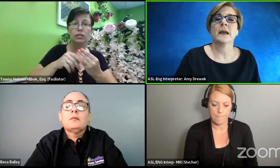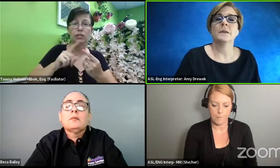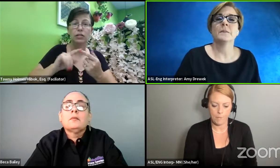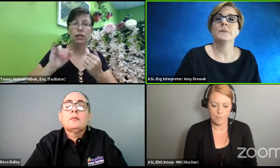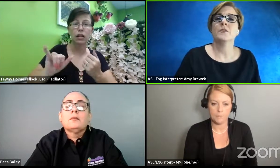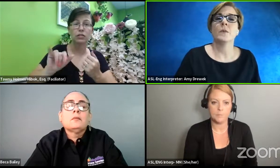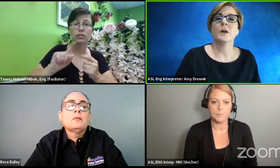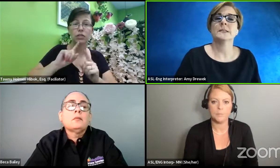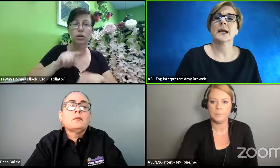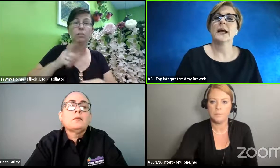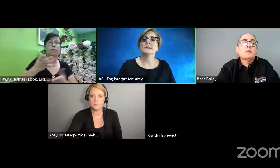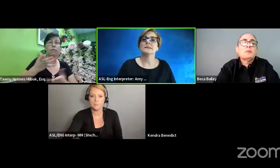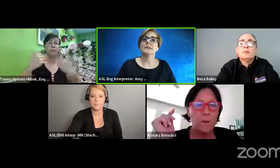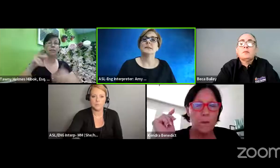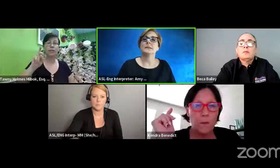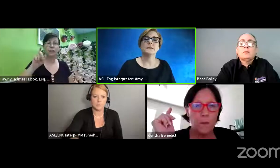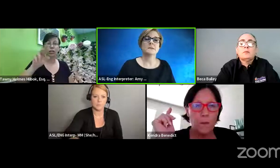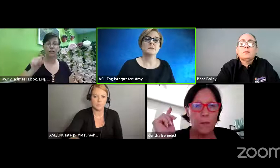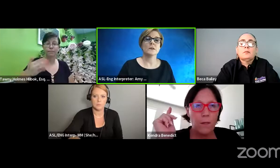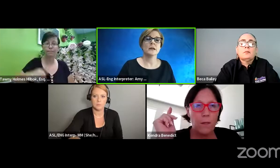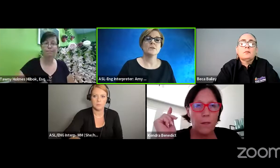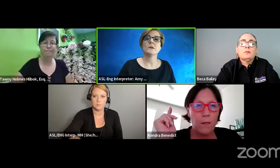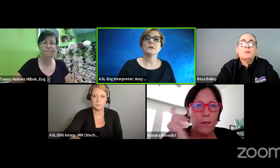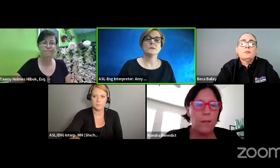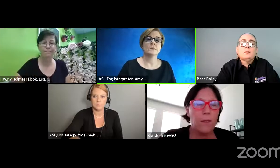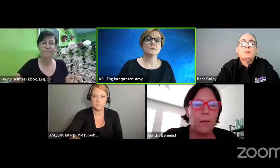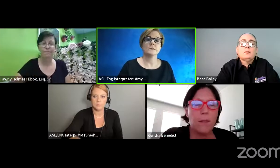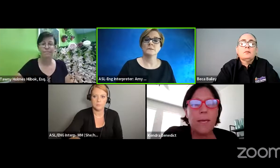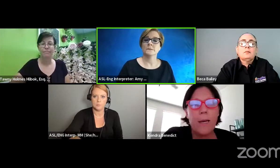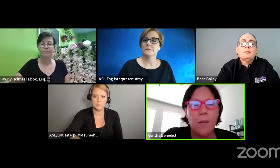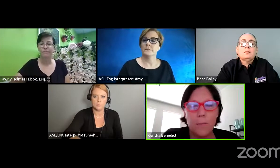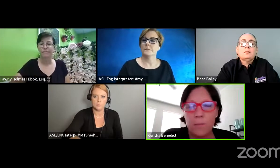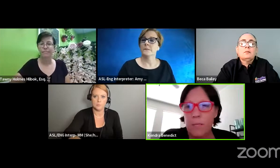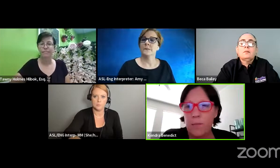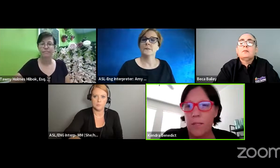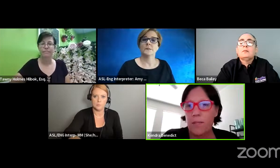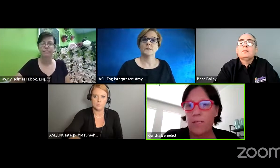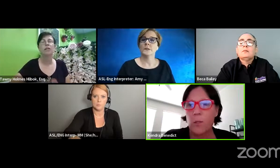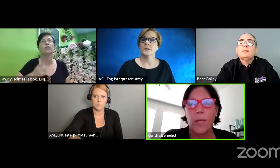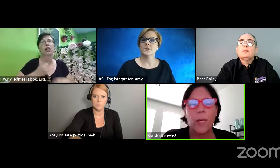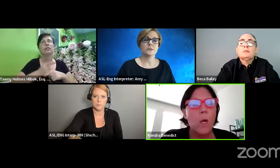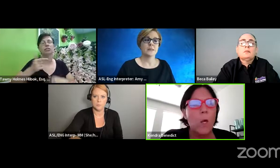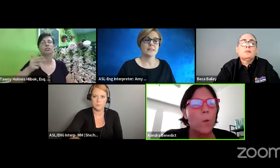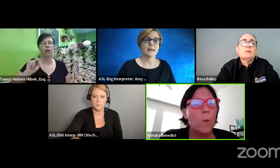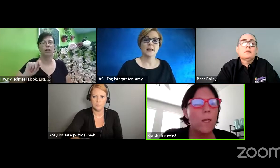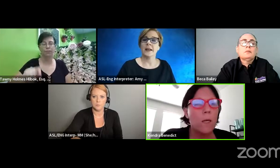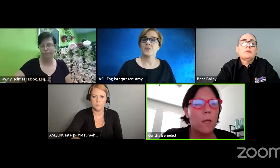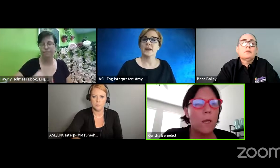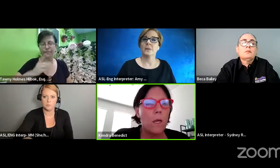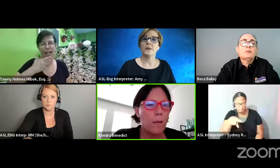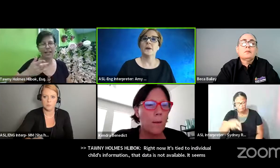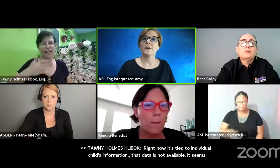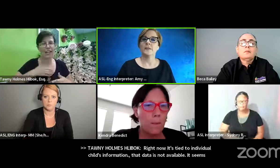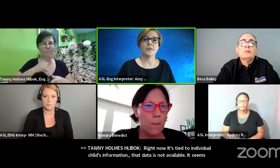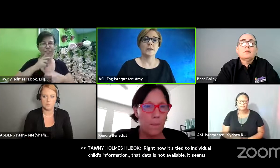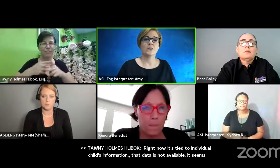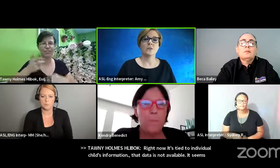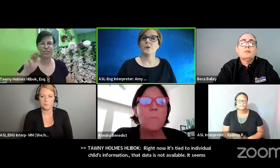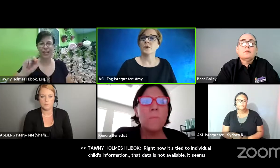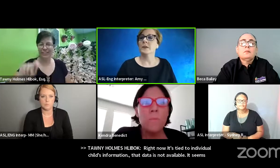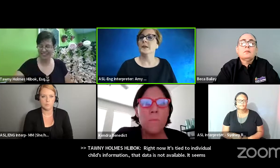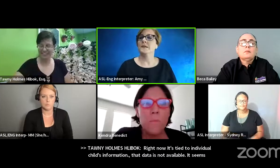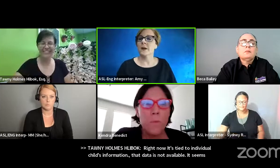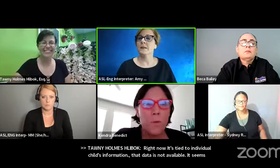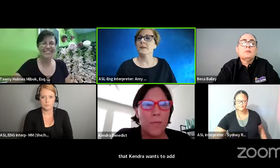It seems that Kendra wants to add something to this. So Kendra? Yeah, if that's okay. Just 1 second, Kendra. Can we wait for